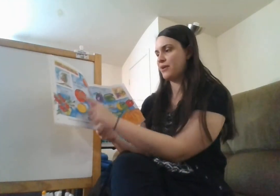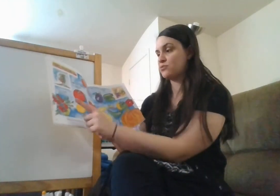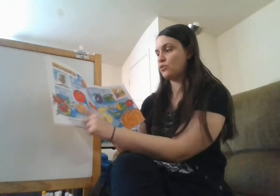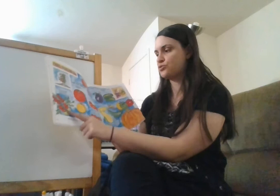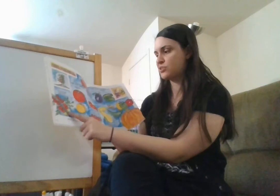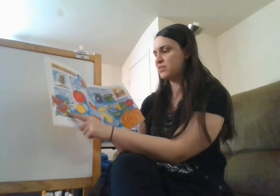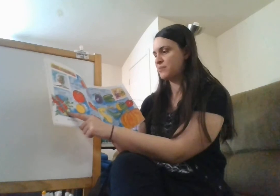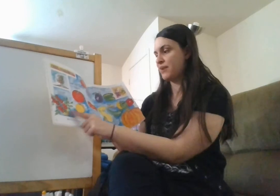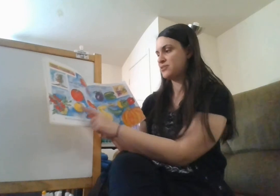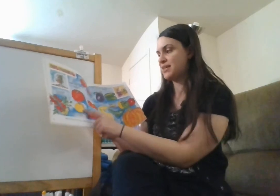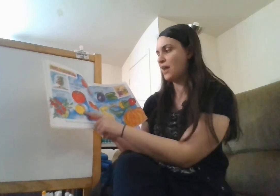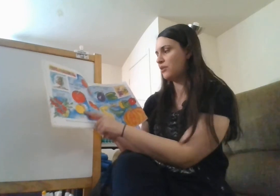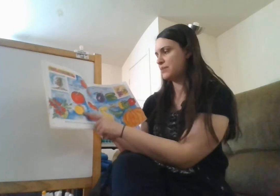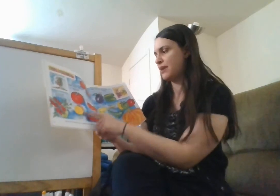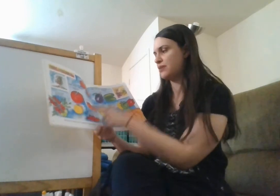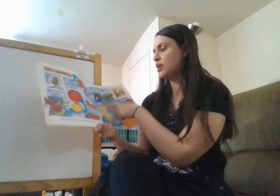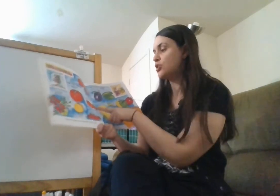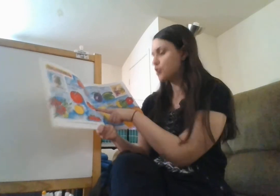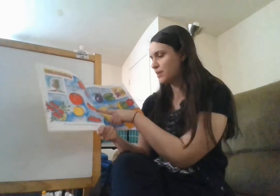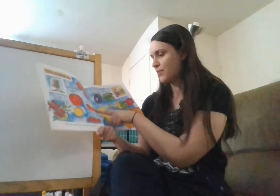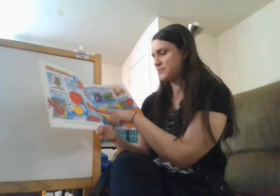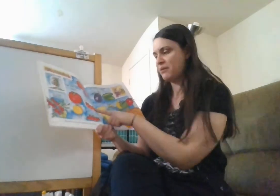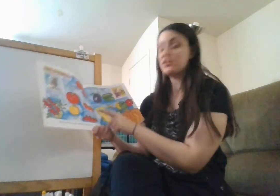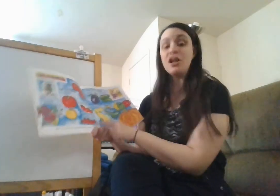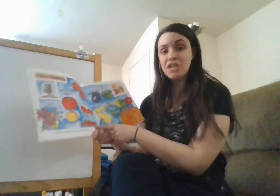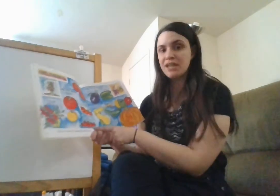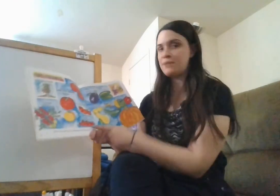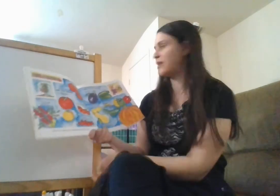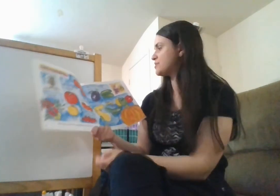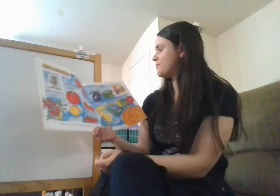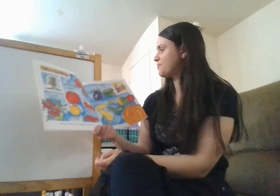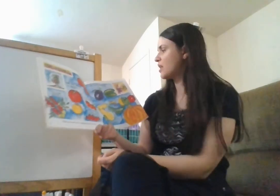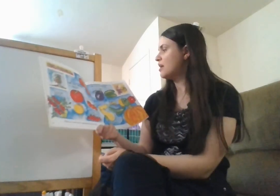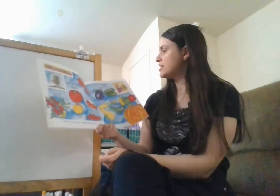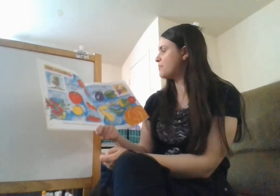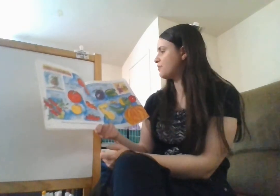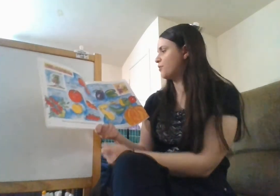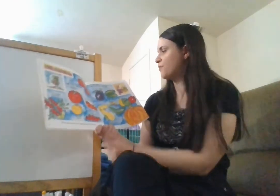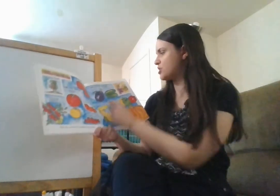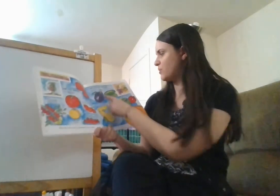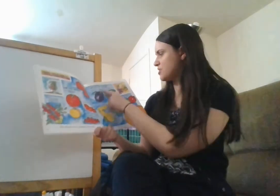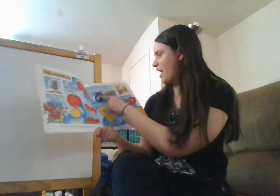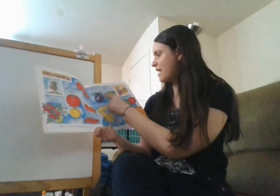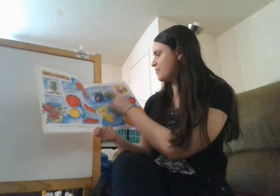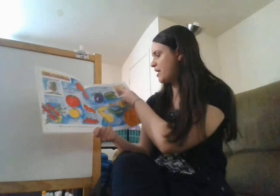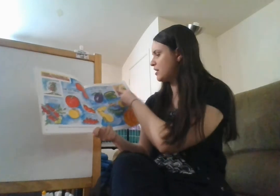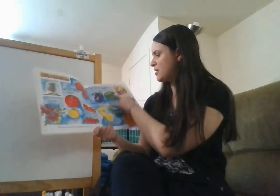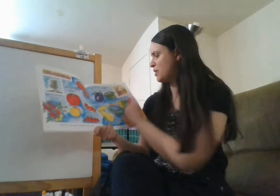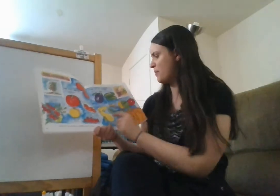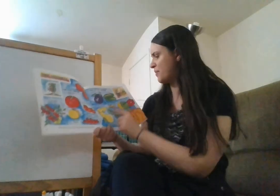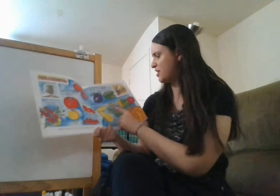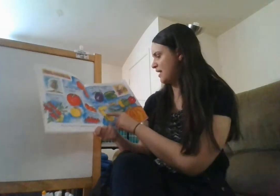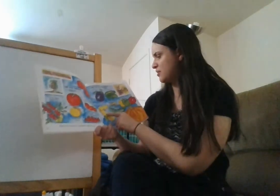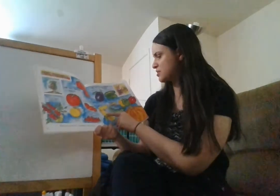tomatoes, ultra sweet tomatoes, yellow tomatoes, sugar plum tomatoes, cherry tomatoes. Some other fruit vegetables are eggplant, cucumber, yellow